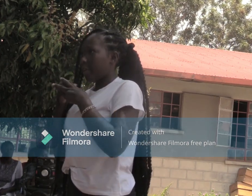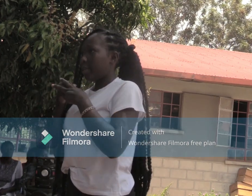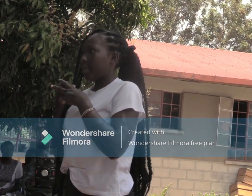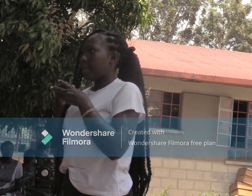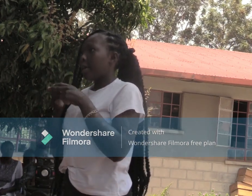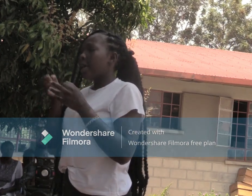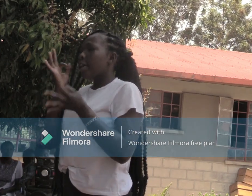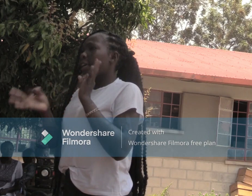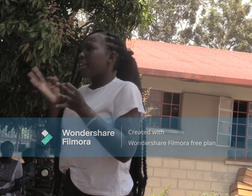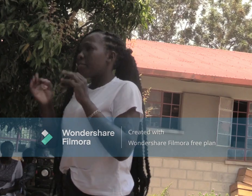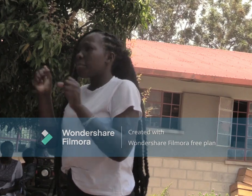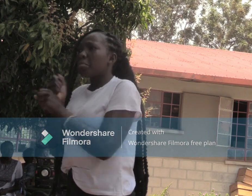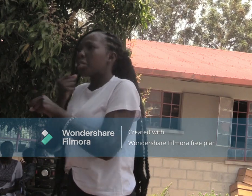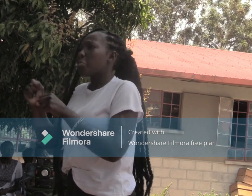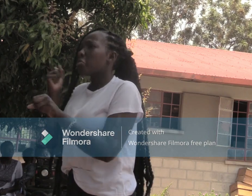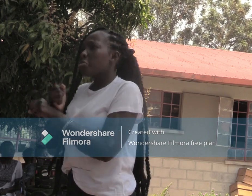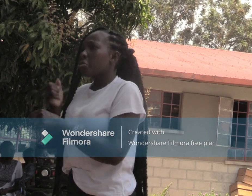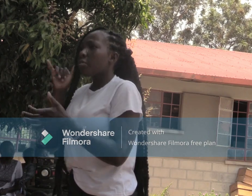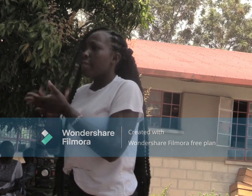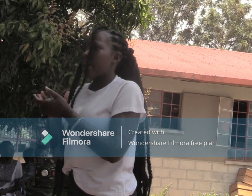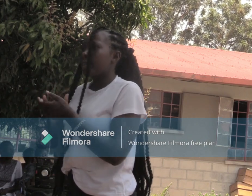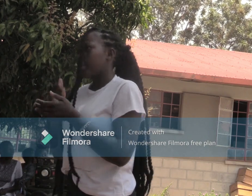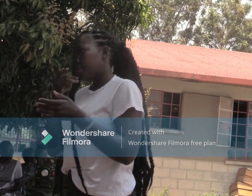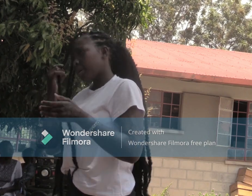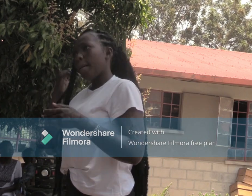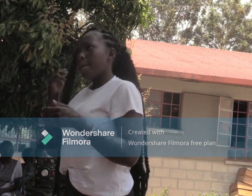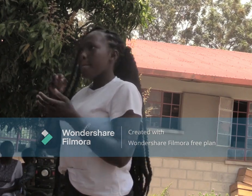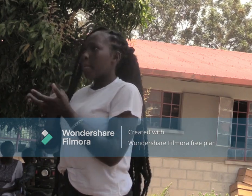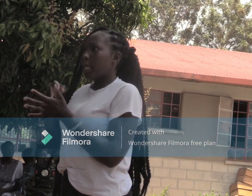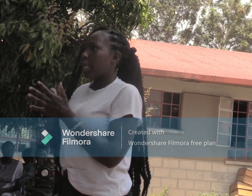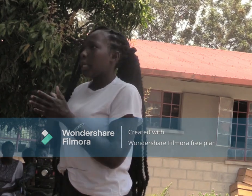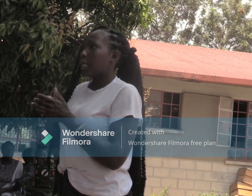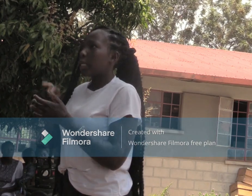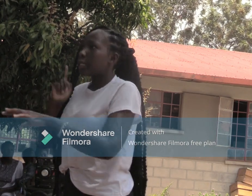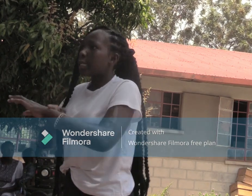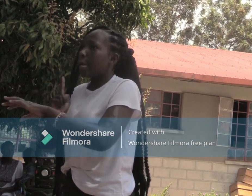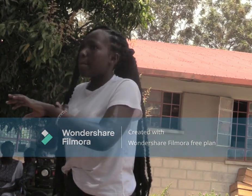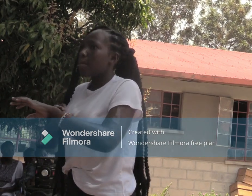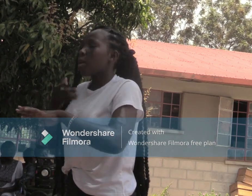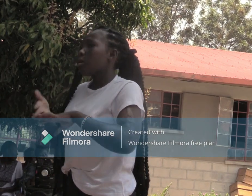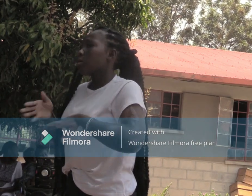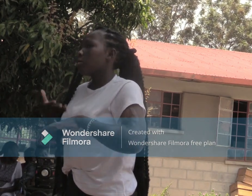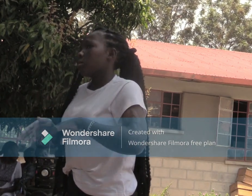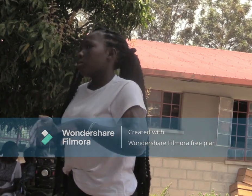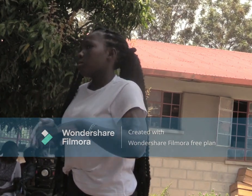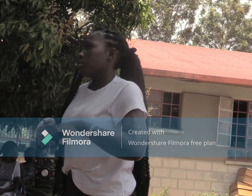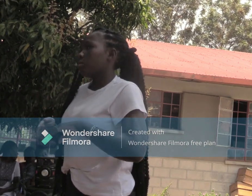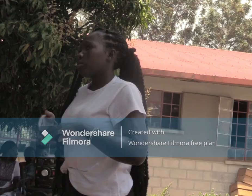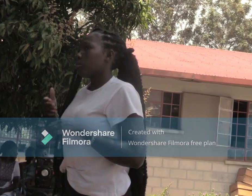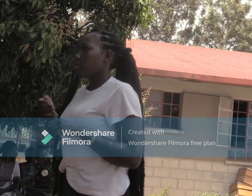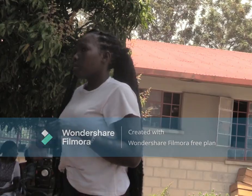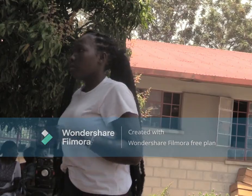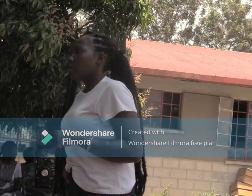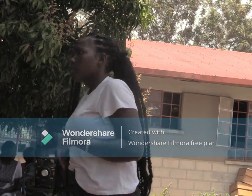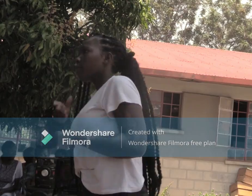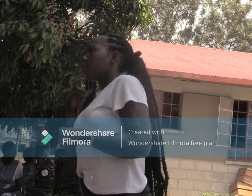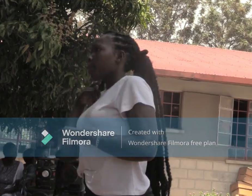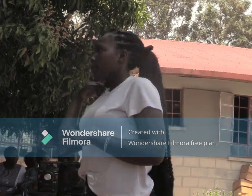the public on how they can embrace persons with disability. We hope that our